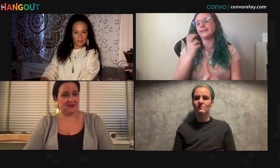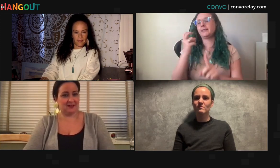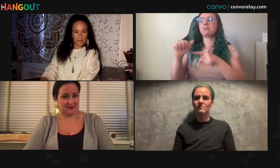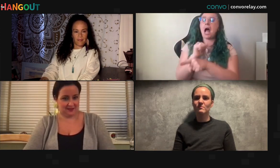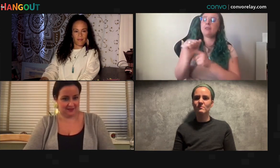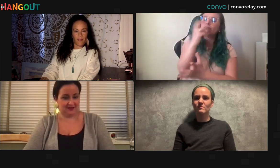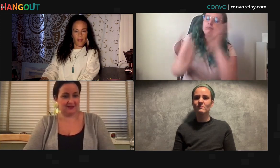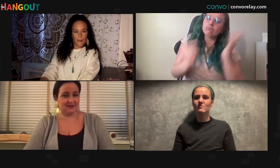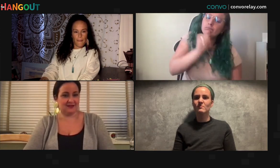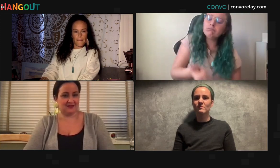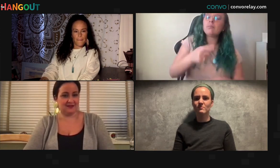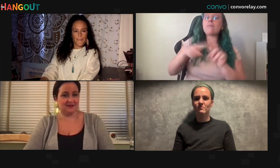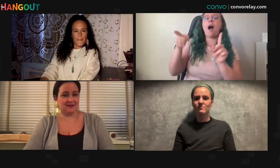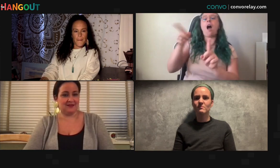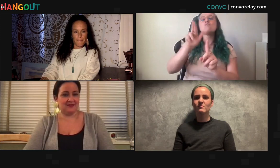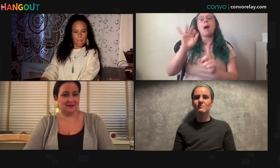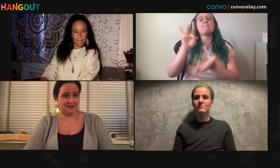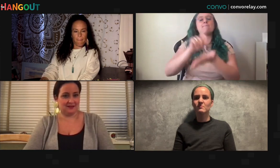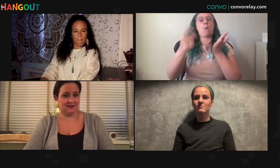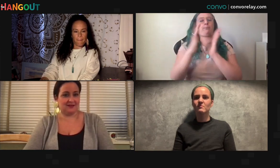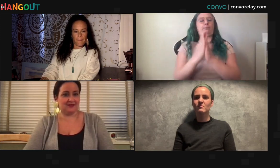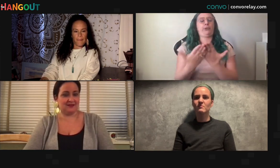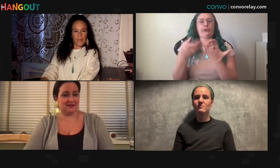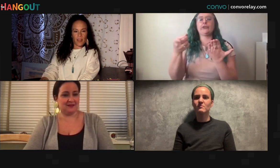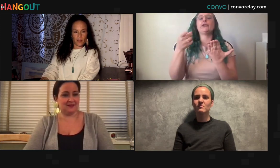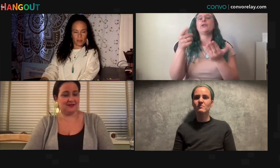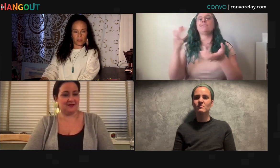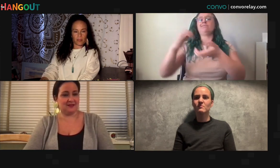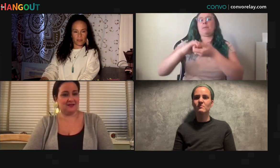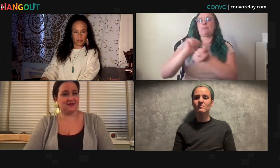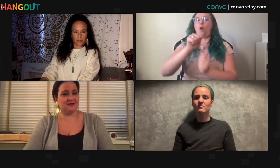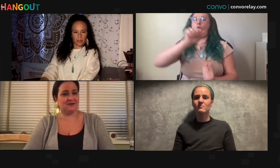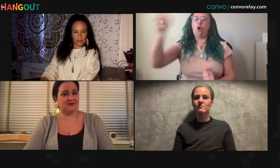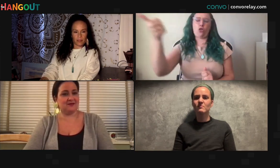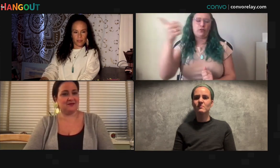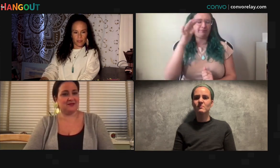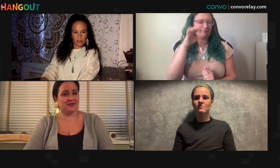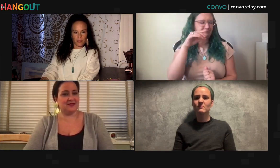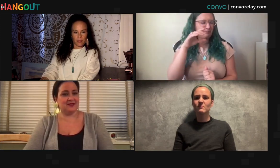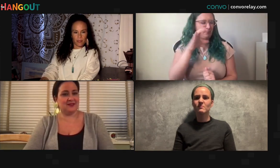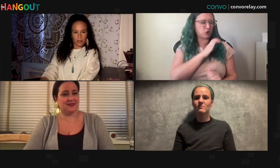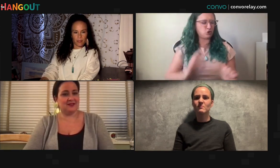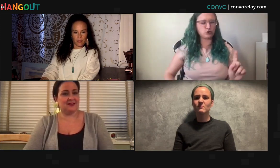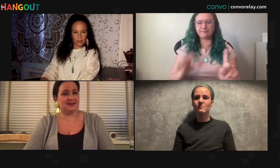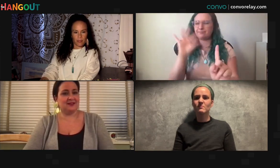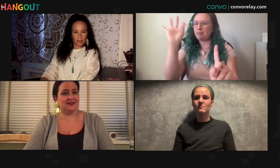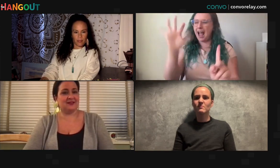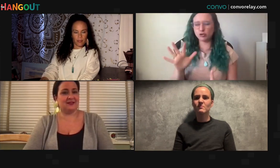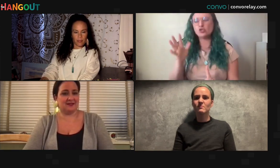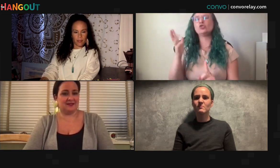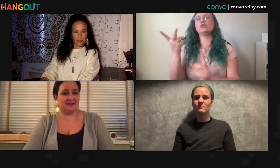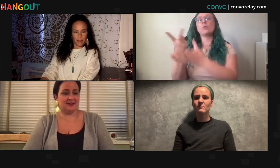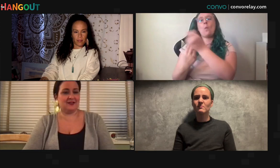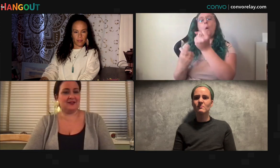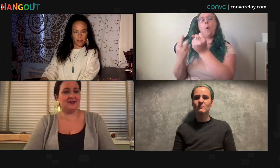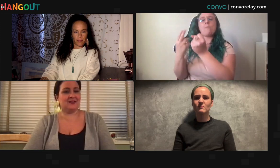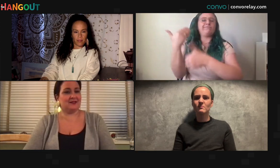I grew up at Jewish community, not practicing, but Jewish community. And there was a writer,